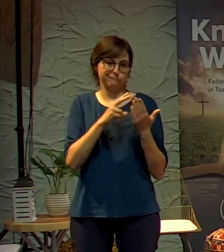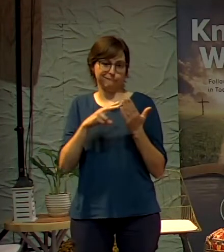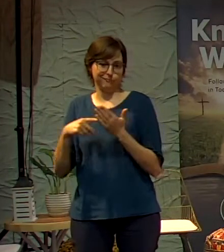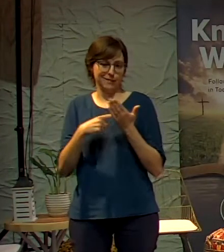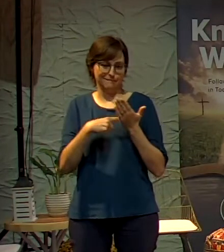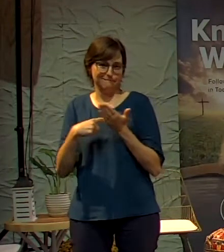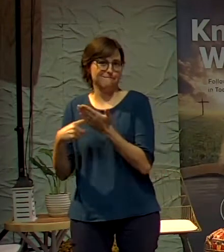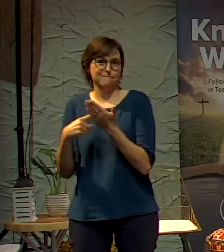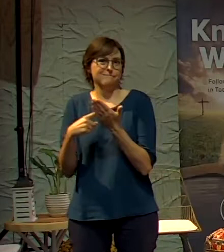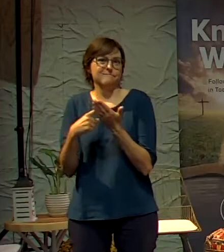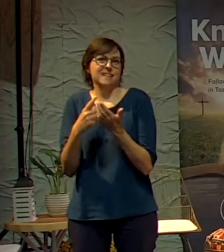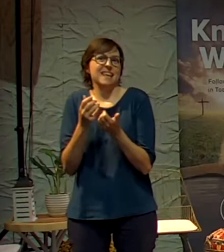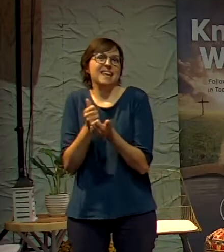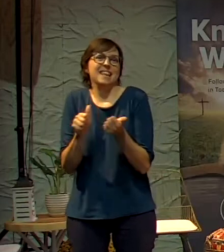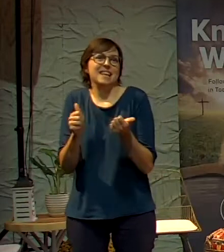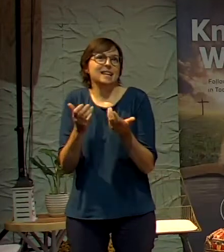in